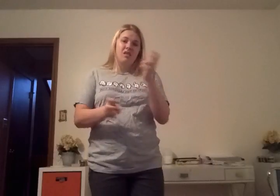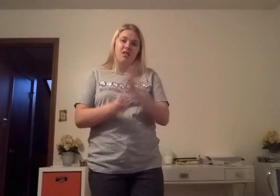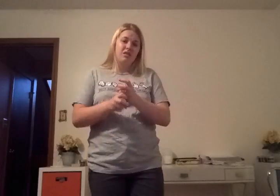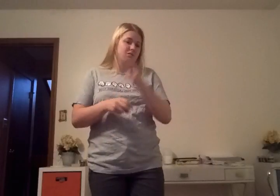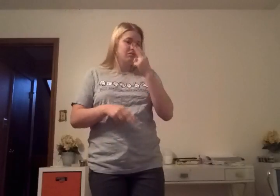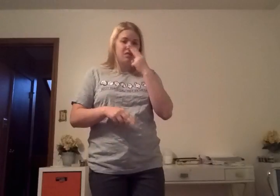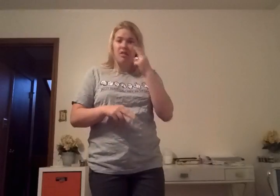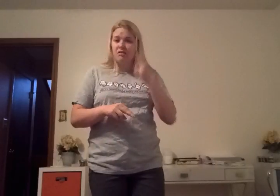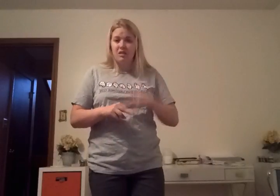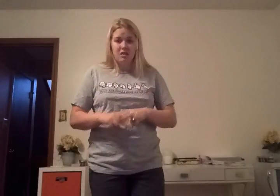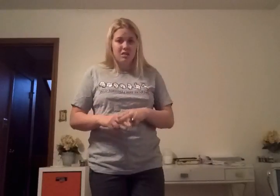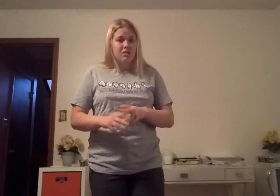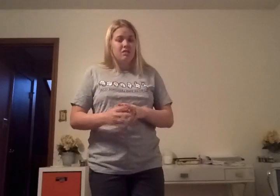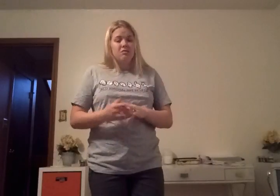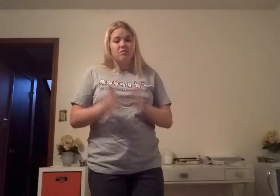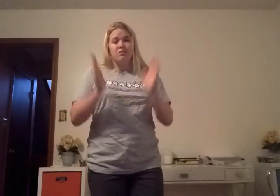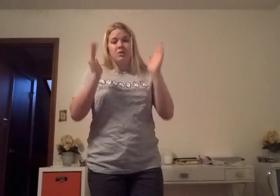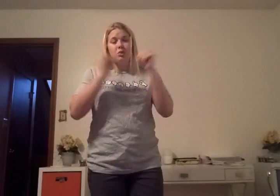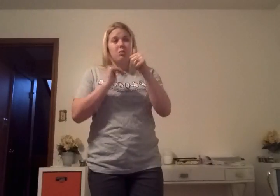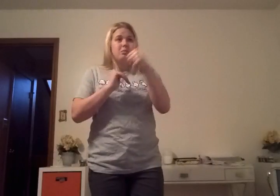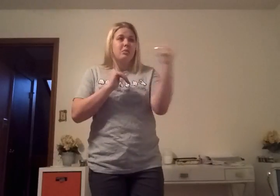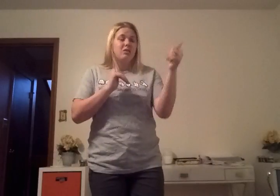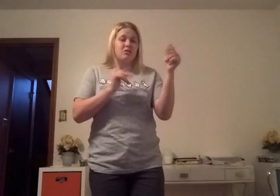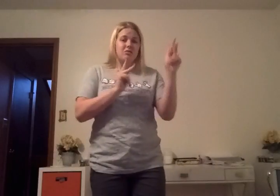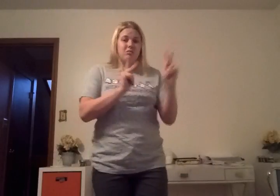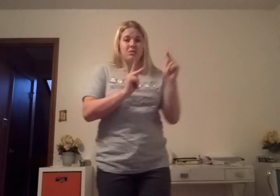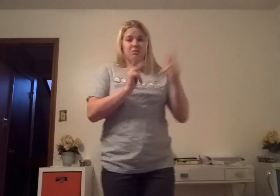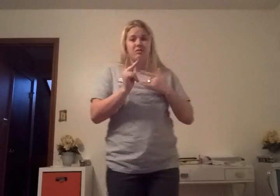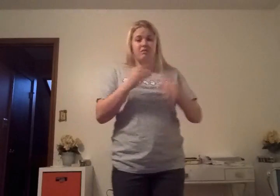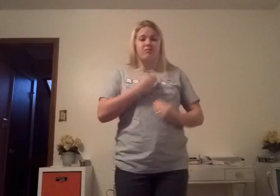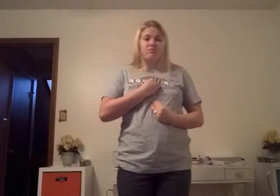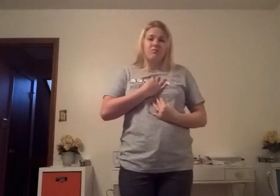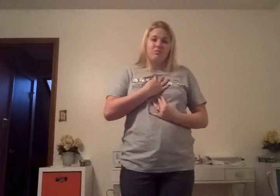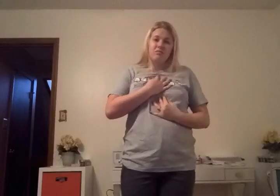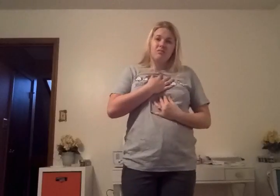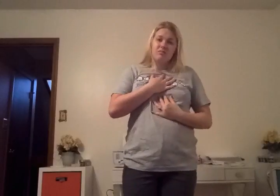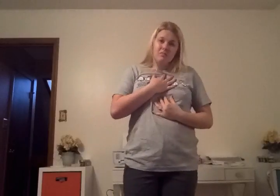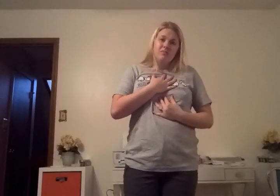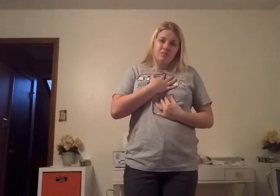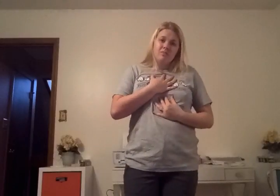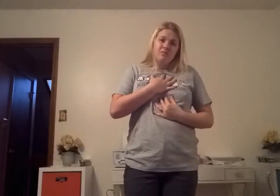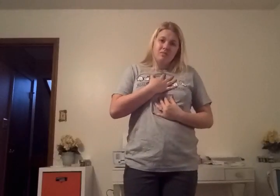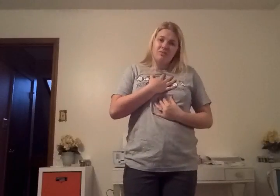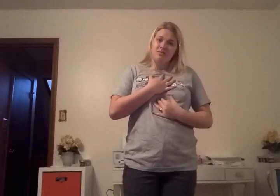And I hope that this inspires people to feel good, to know that there is really good people in the